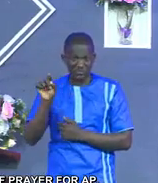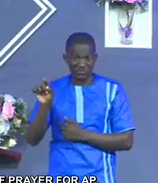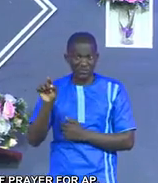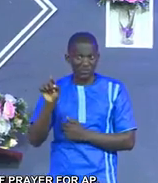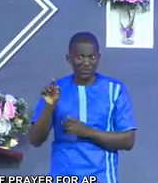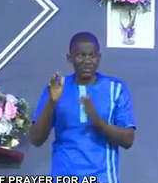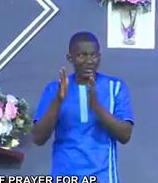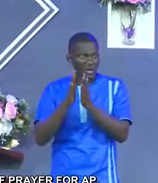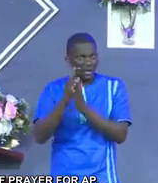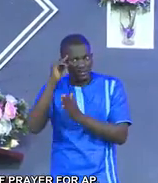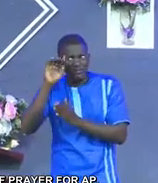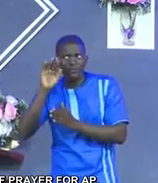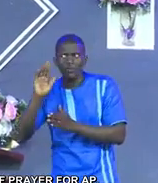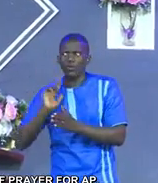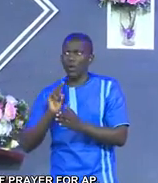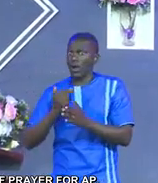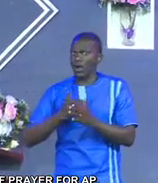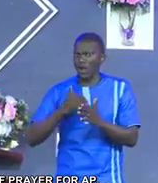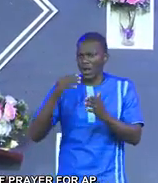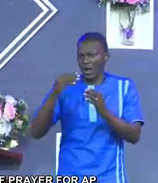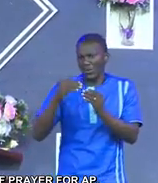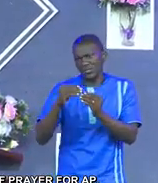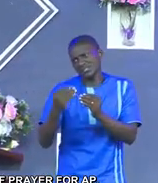ne ku lwa mutabani waffe